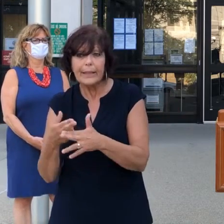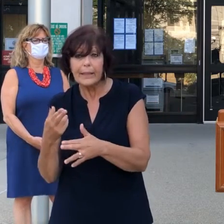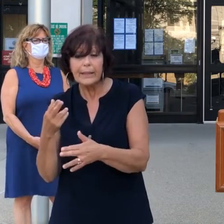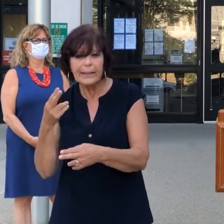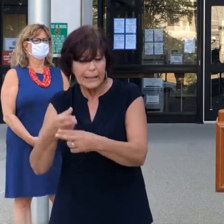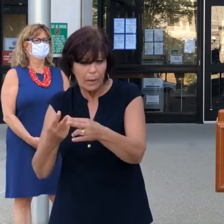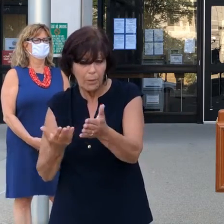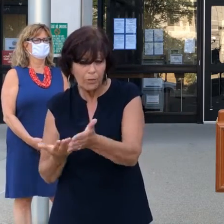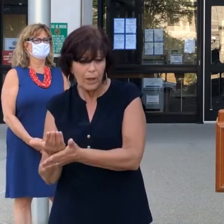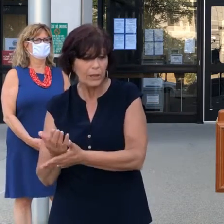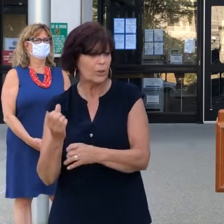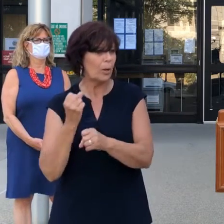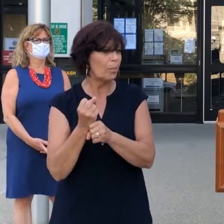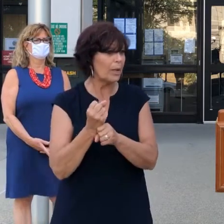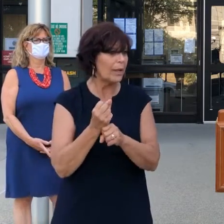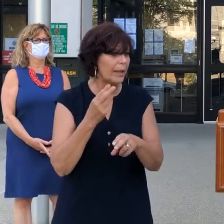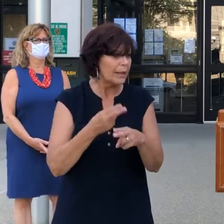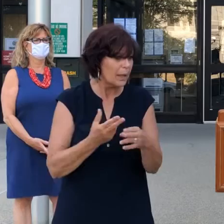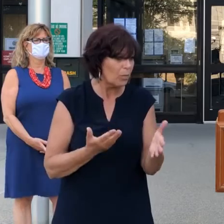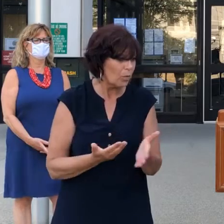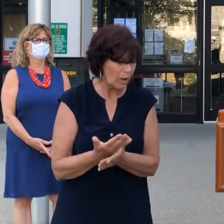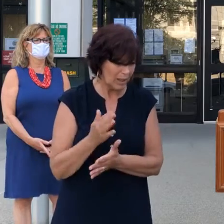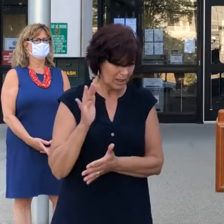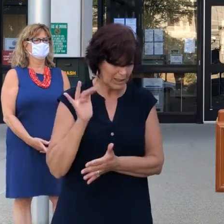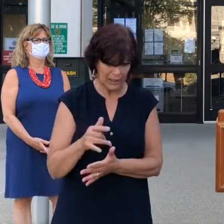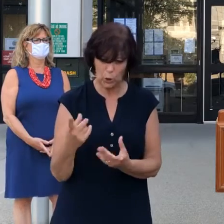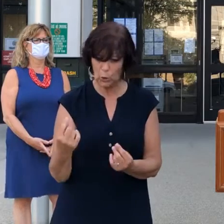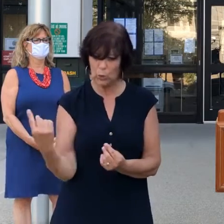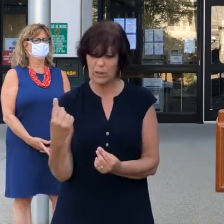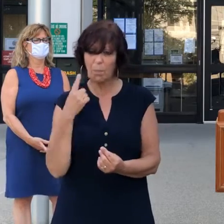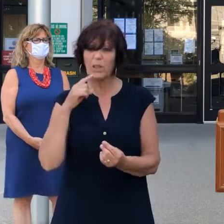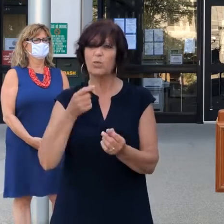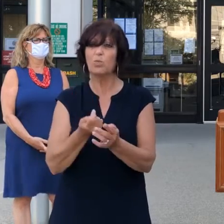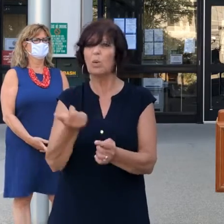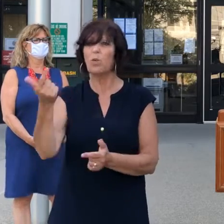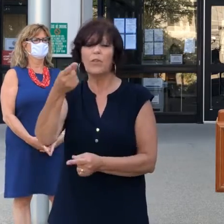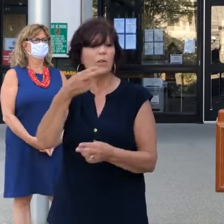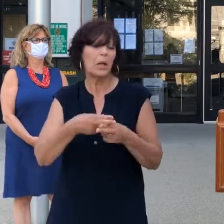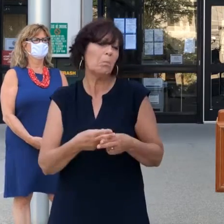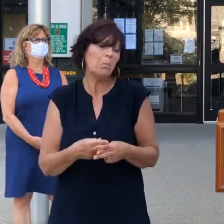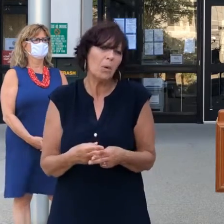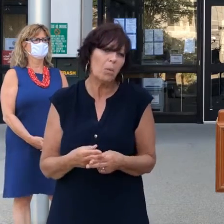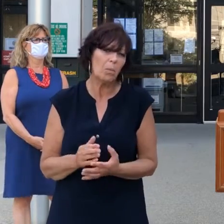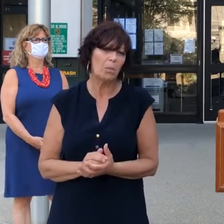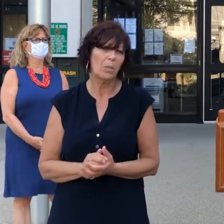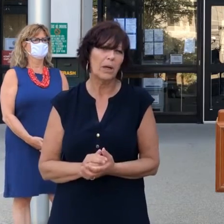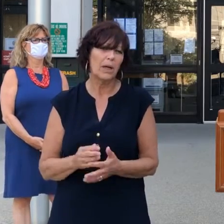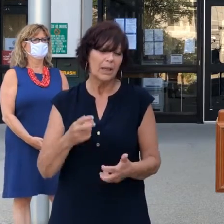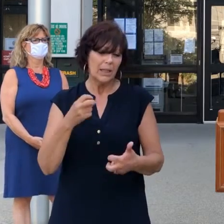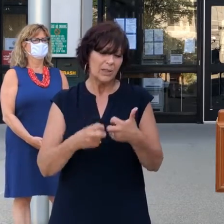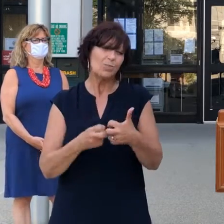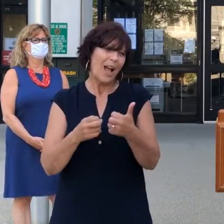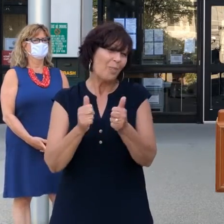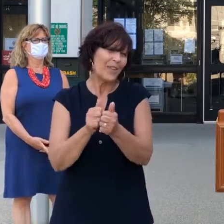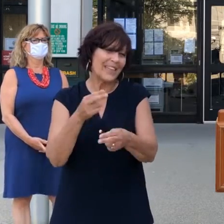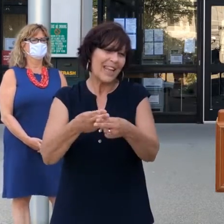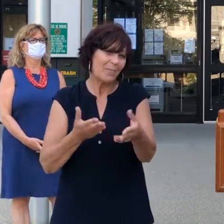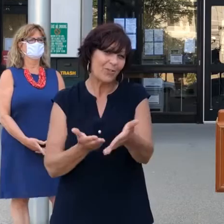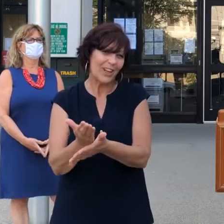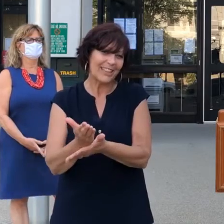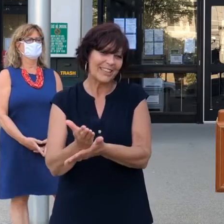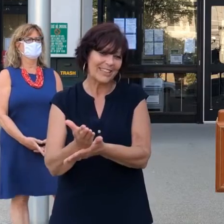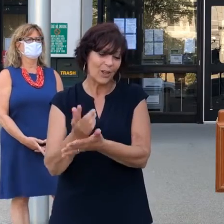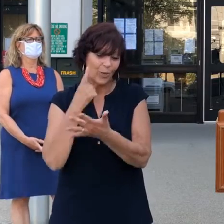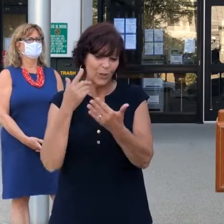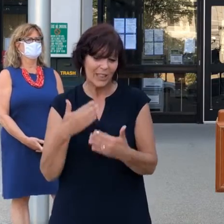the baseball stadium have done anything that would indicate that their name shouldn't be on the stadium locally. It's the problem with naming rights. When you give